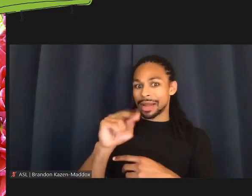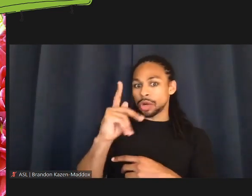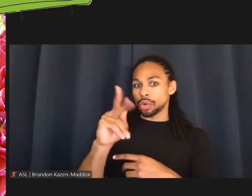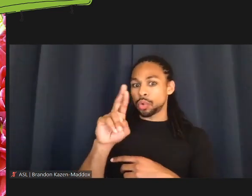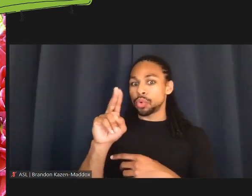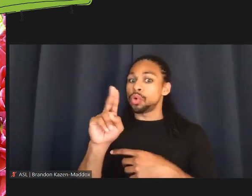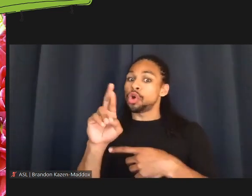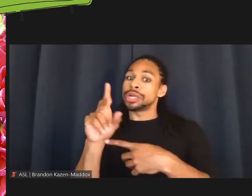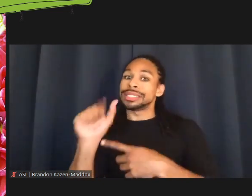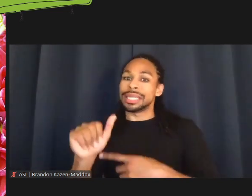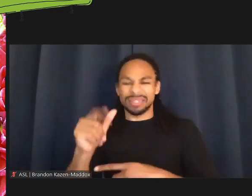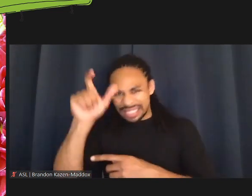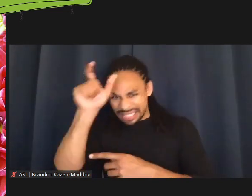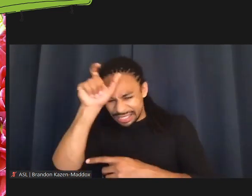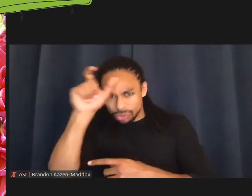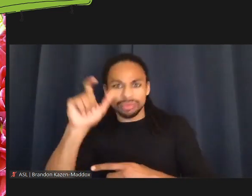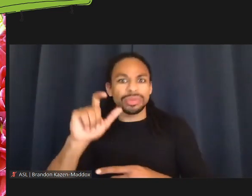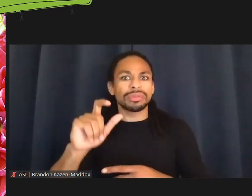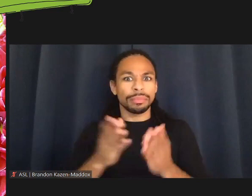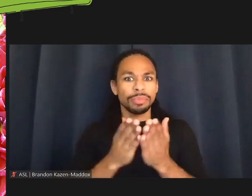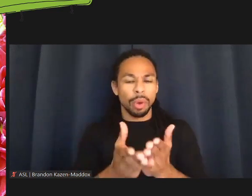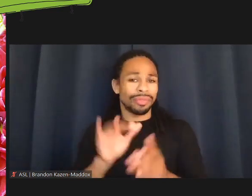was operating.